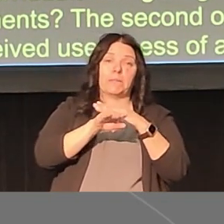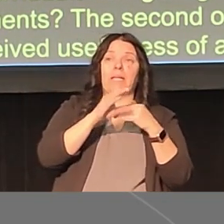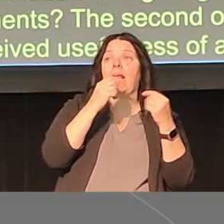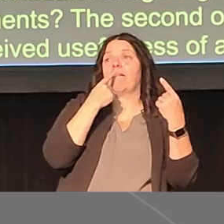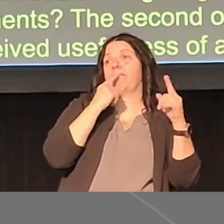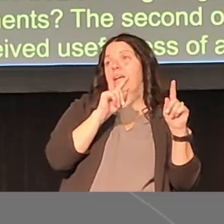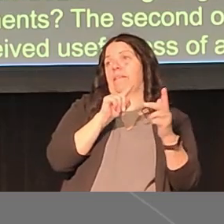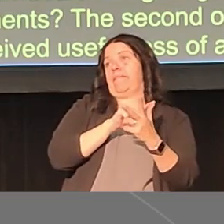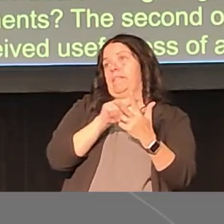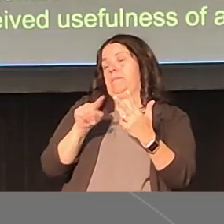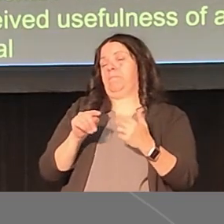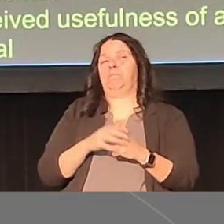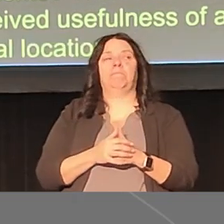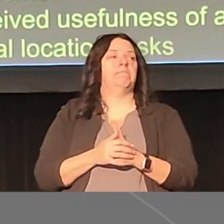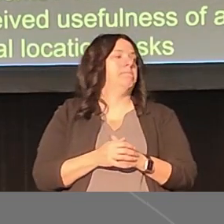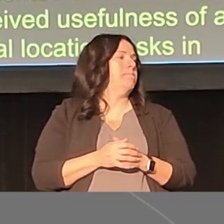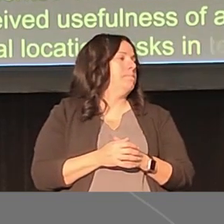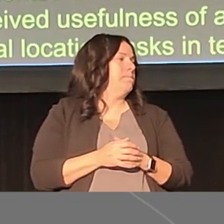effectiveness?